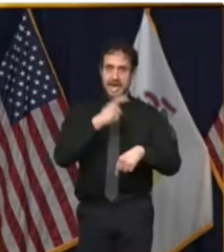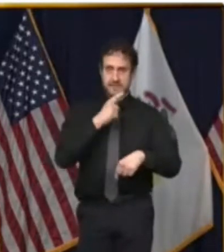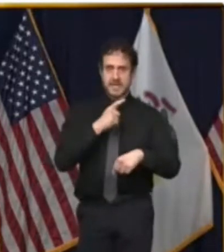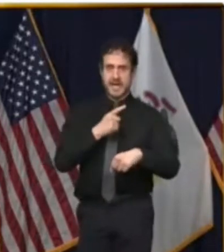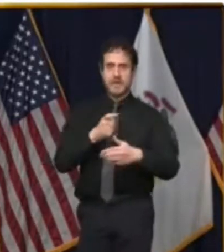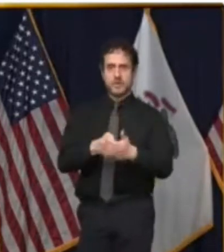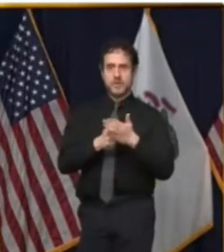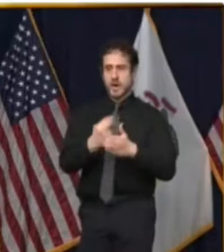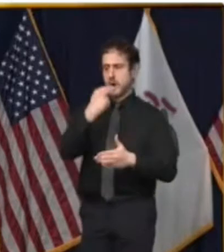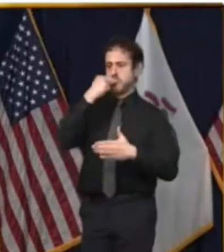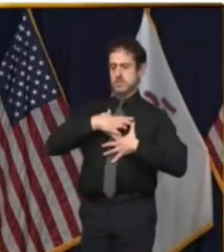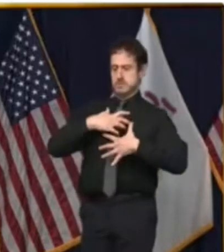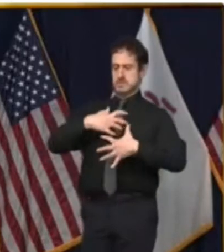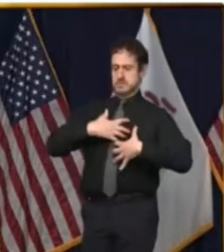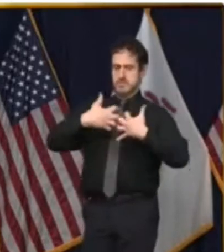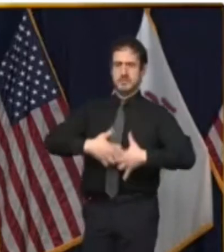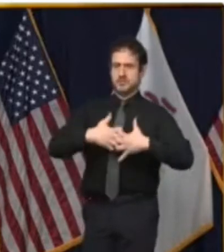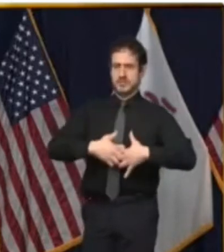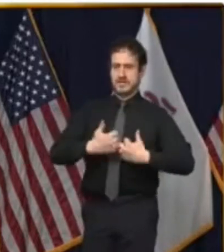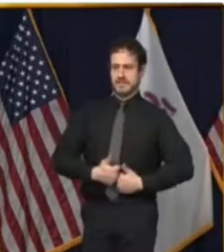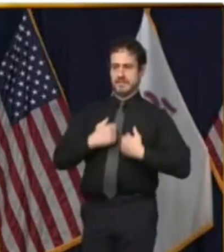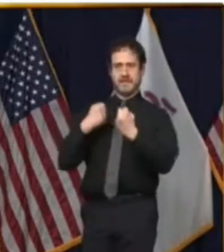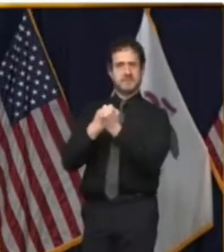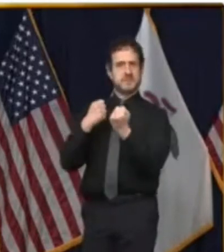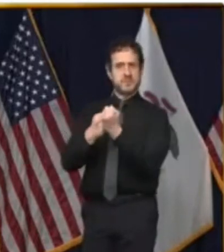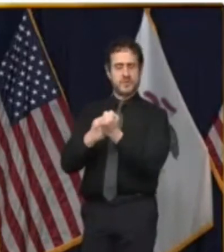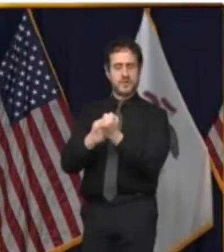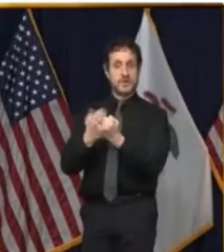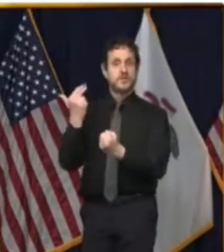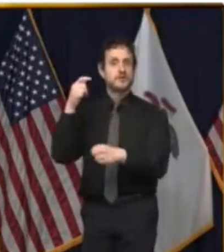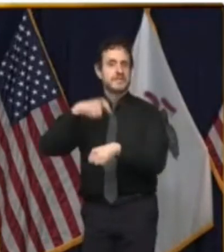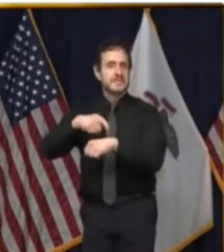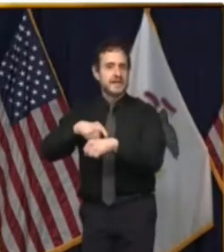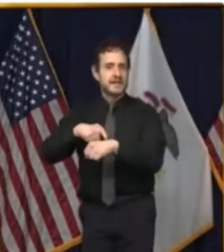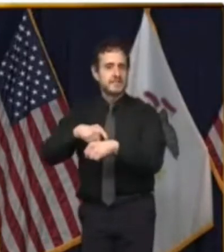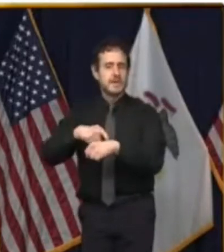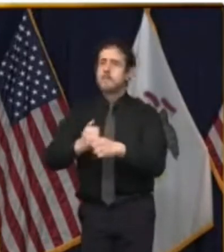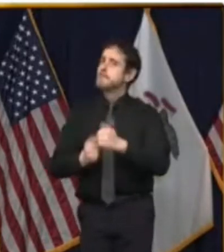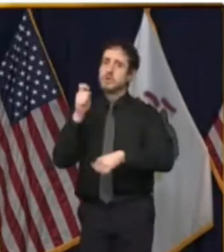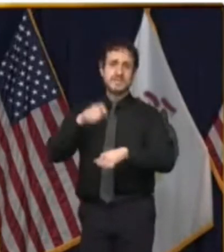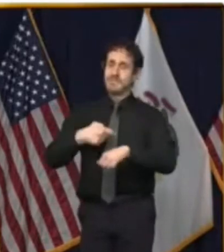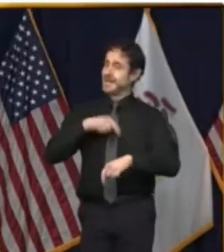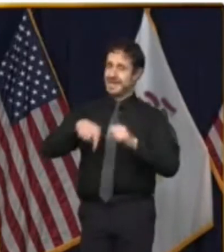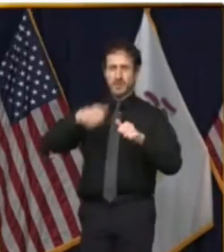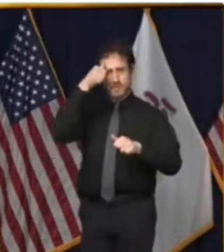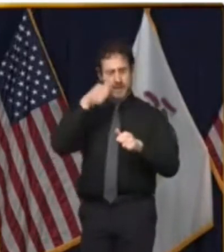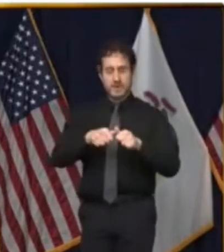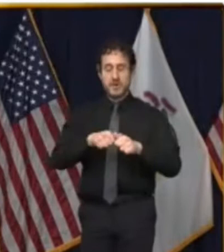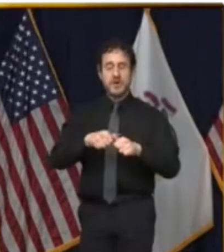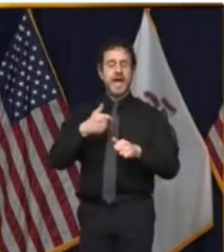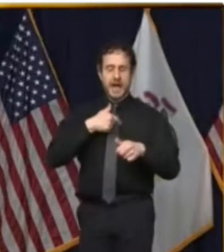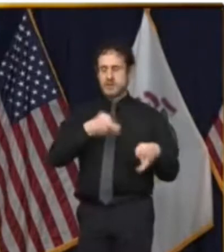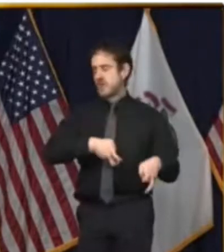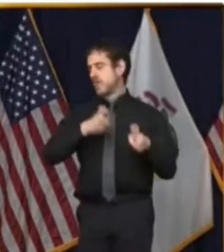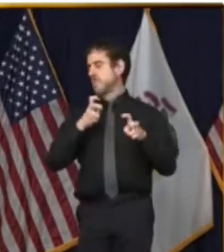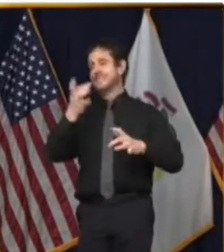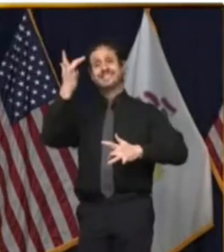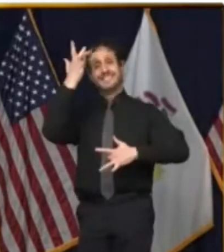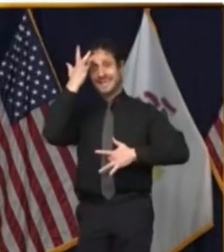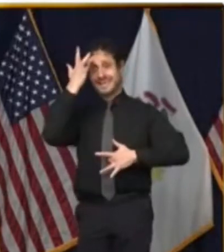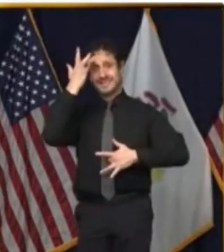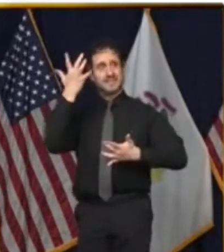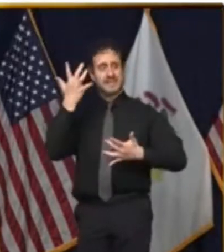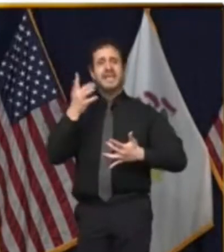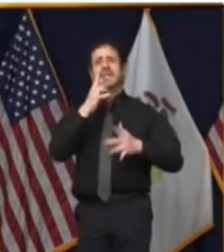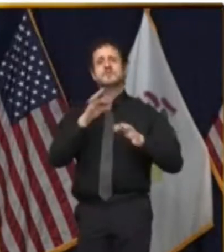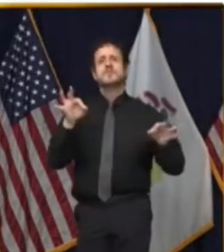I don't recall. But what I do recall is when you are sick like that, it's important to